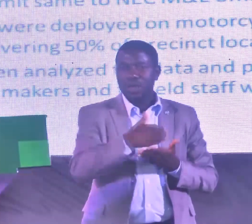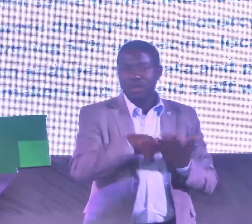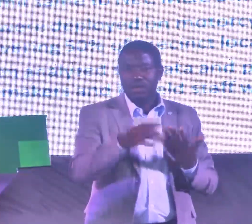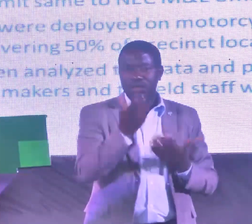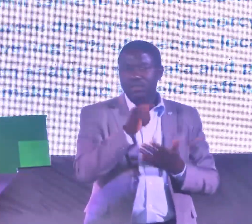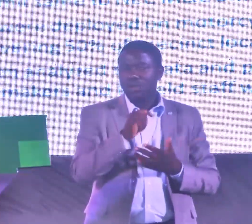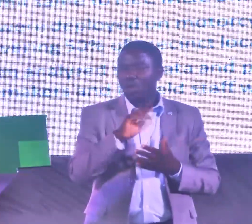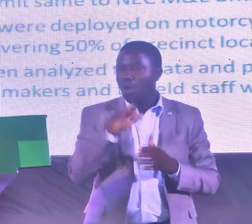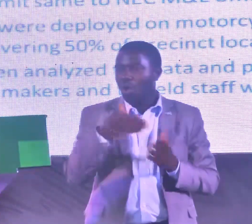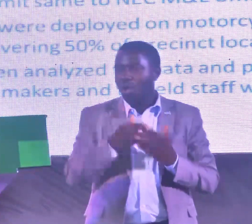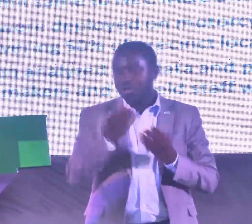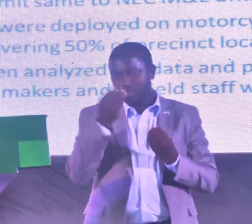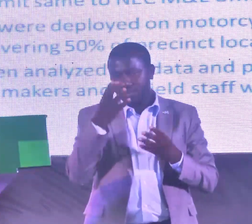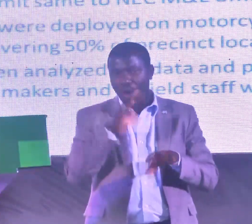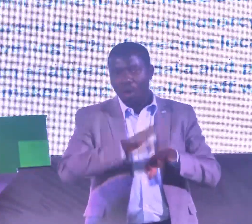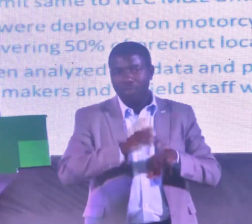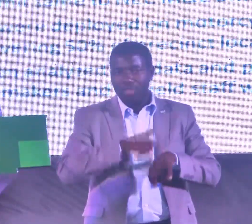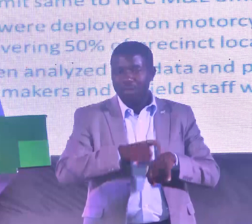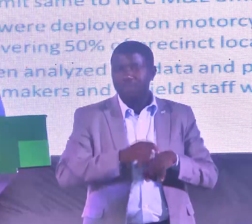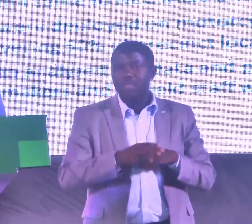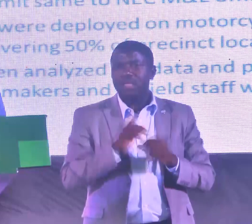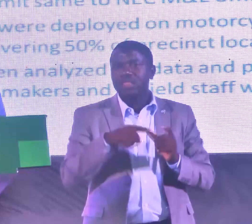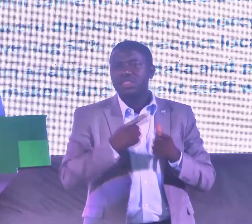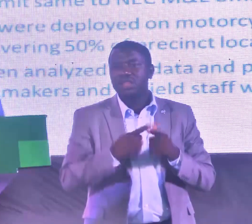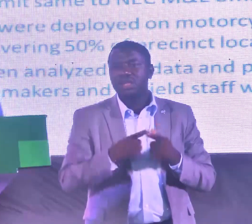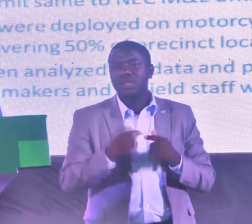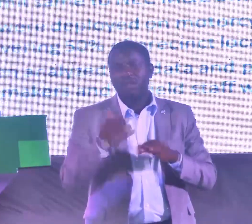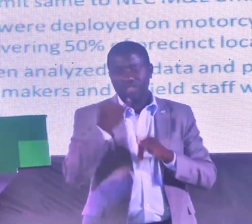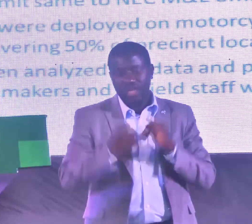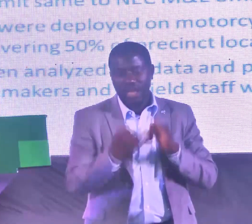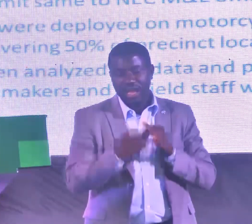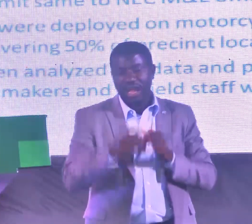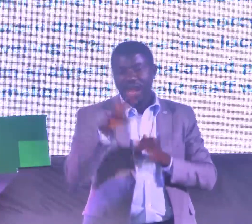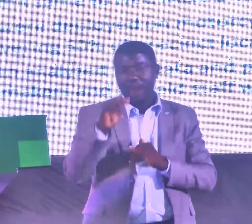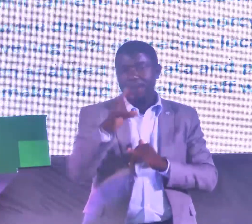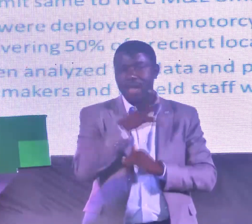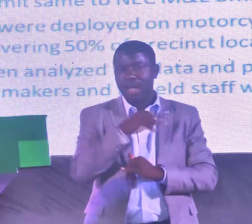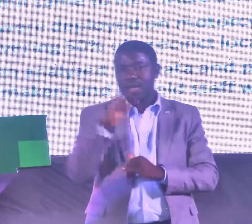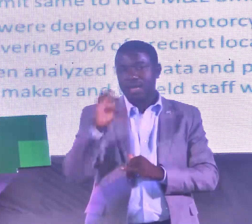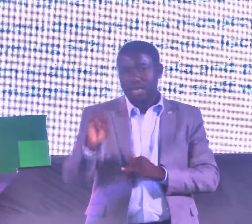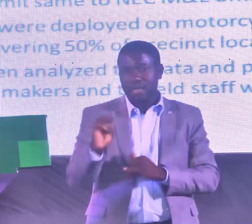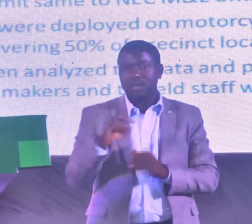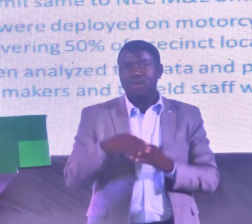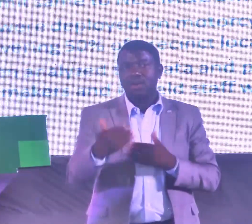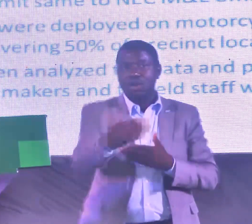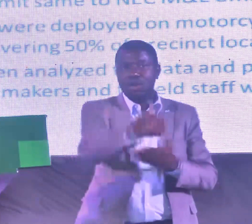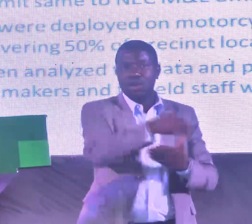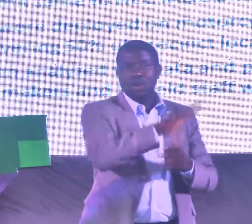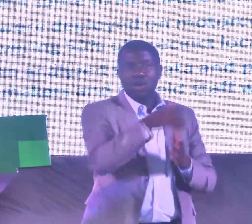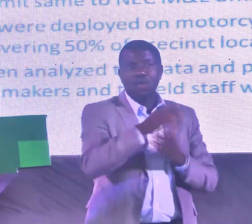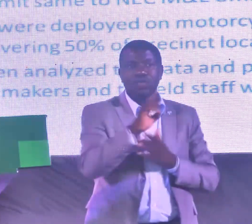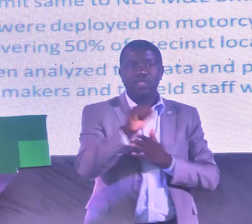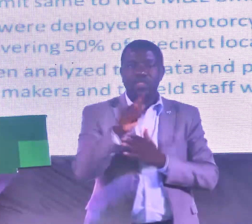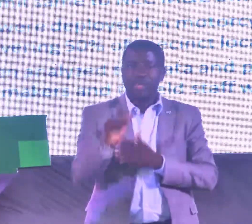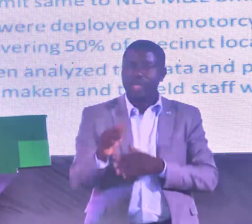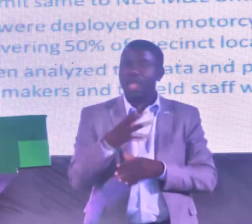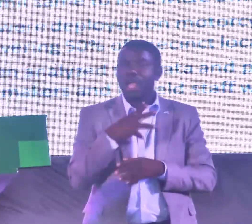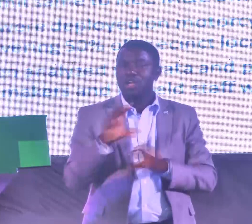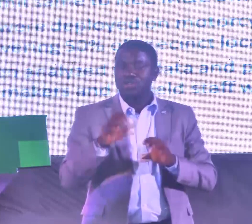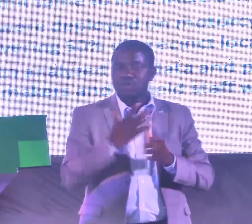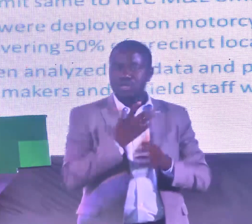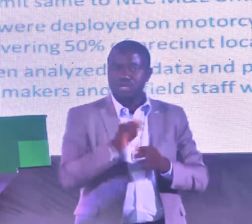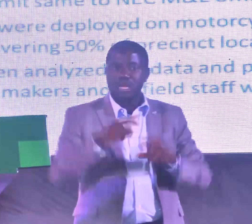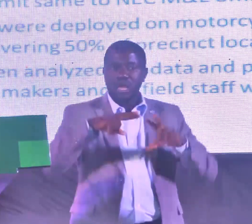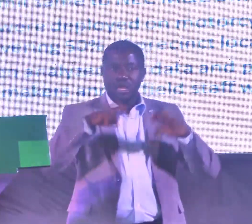manner. And then at the end of the day, the M&E office compiled all those data and did the analysis. And those